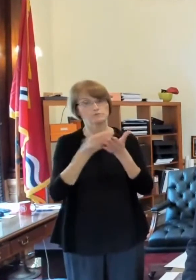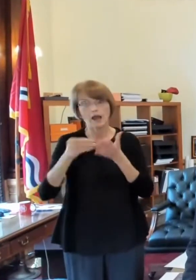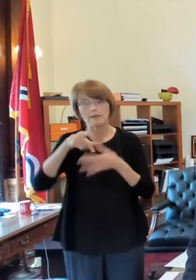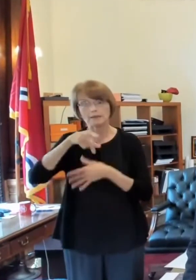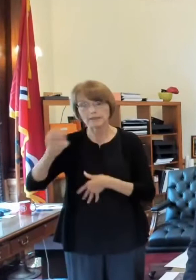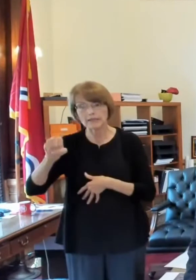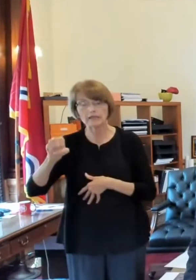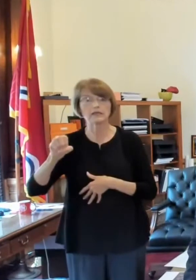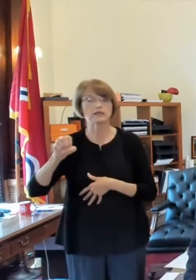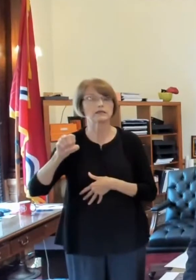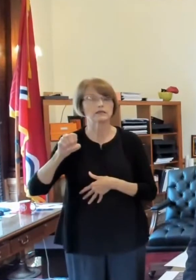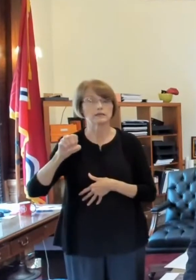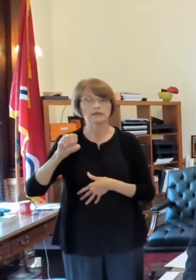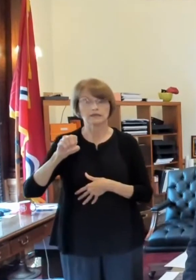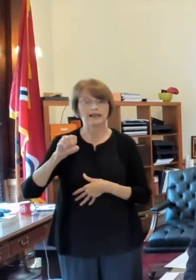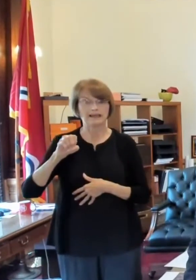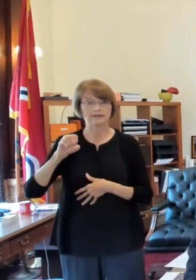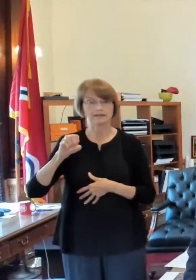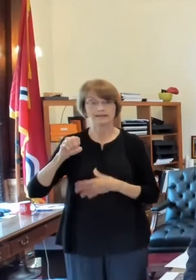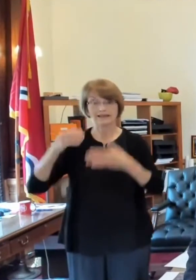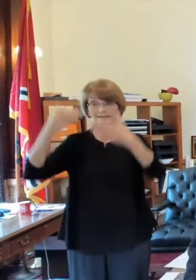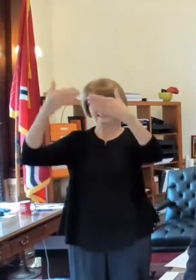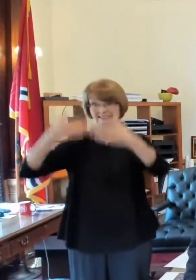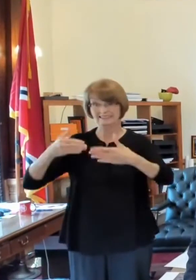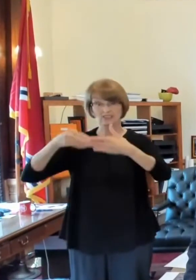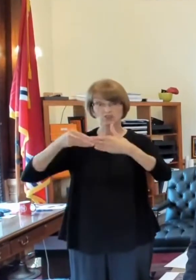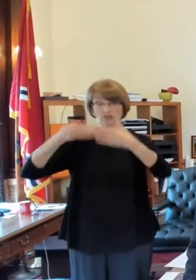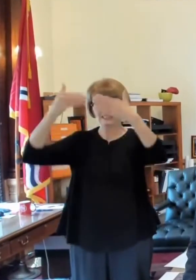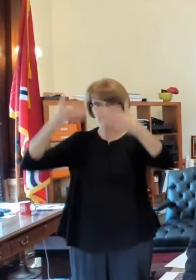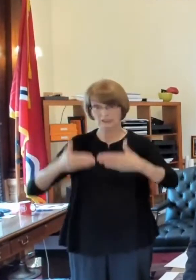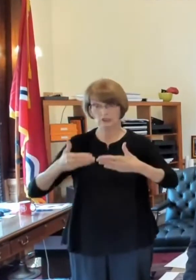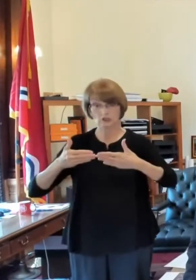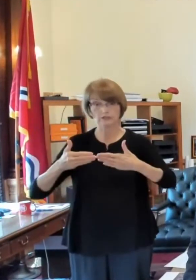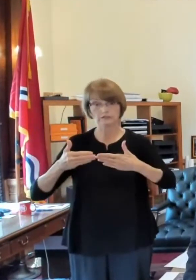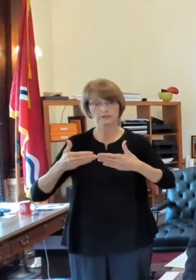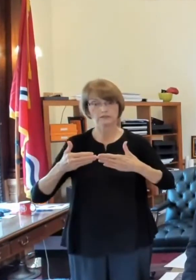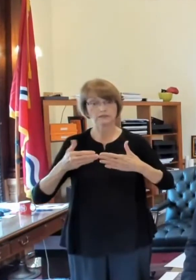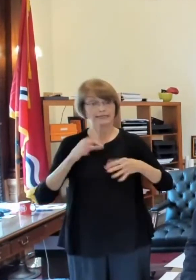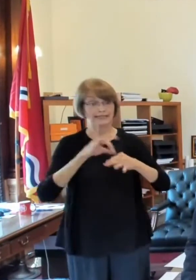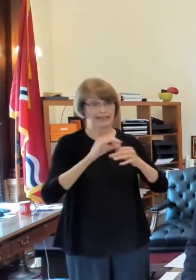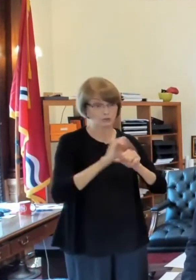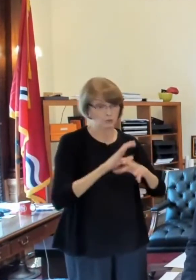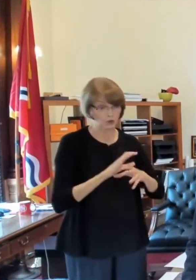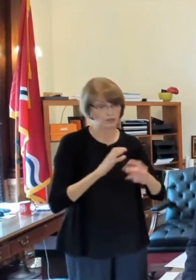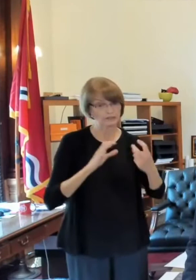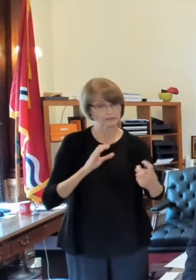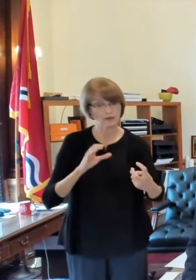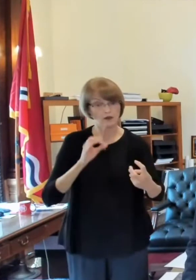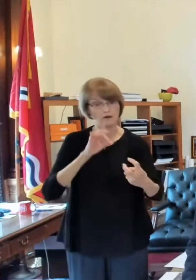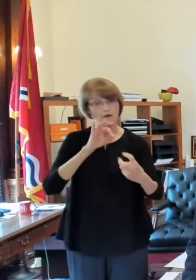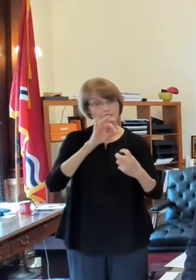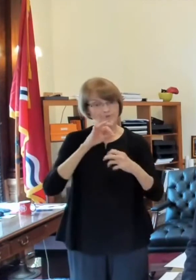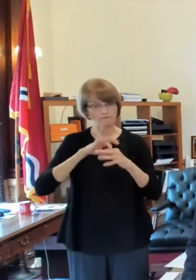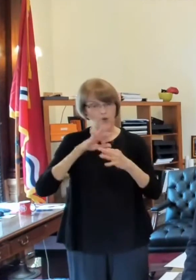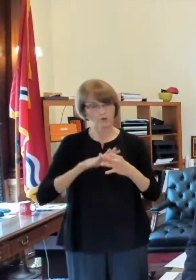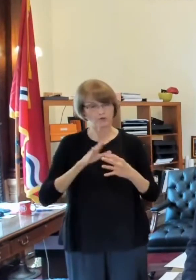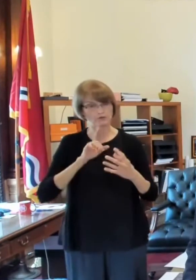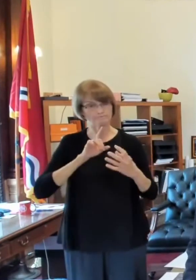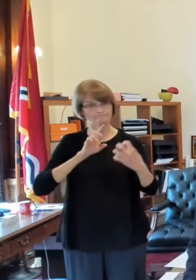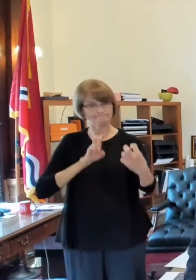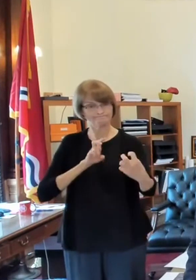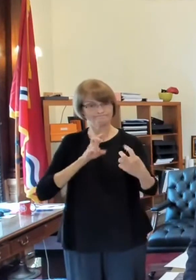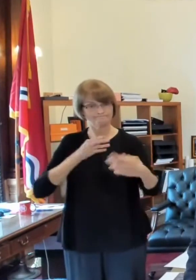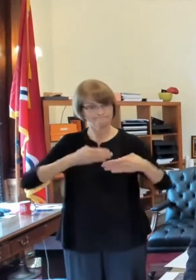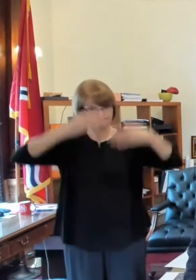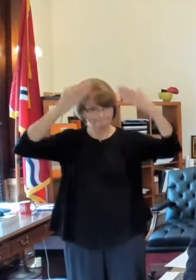plexiglass shields that will separate election workers from voters. There's increased there's face